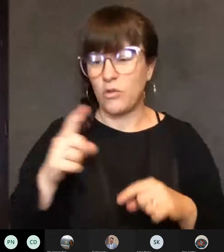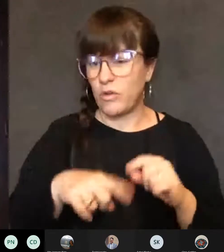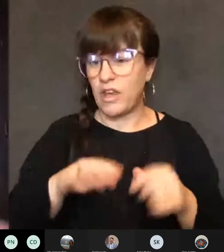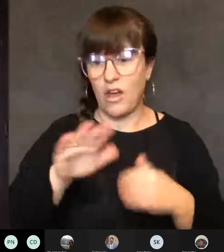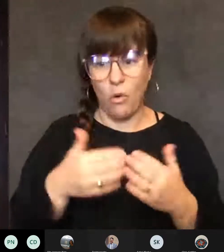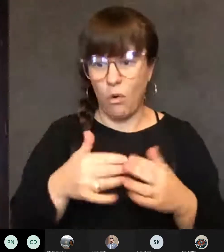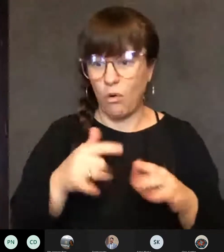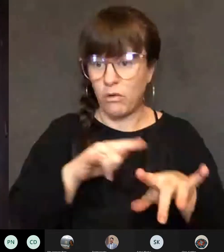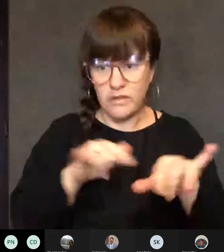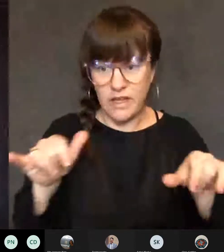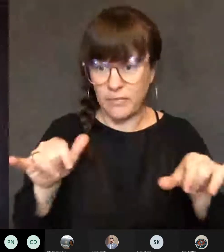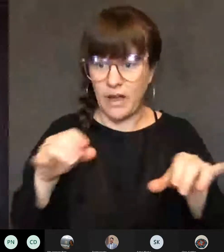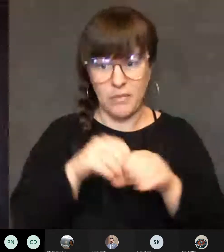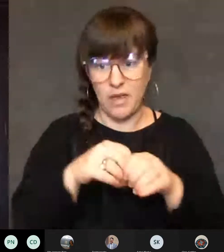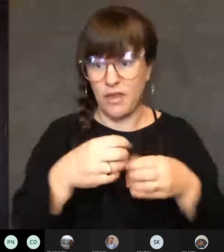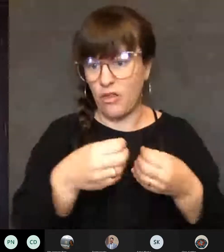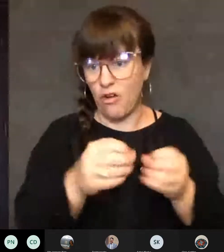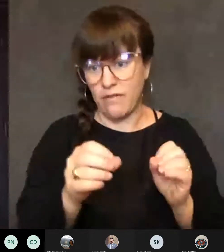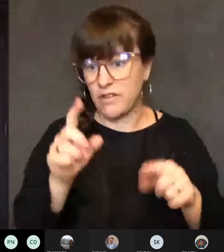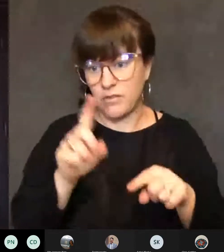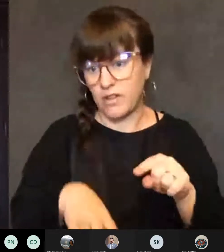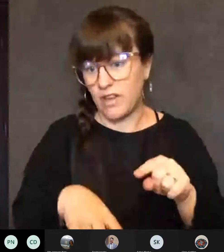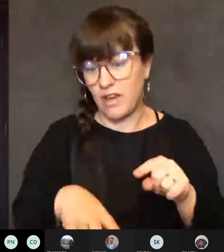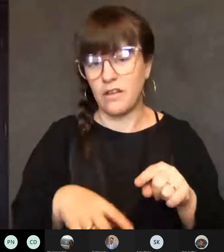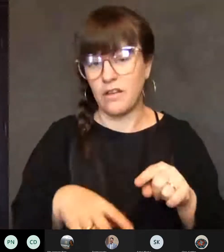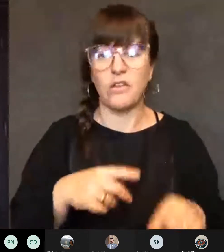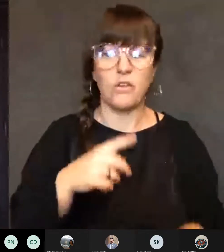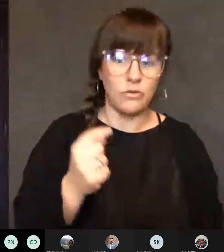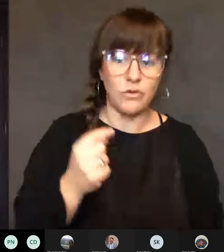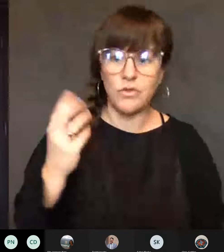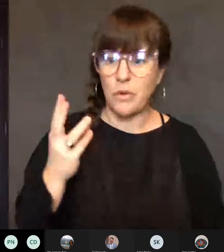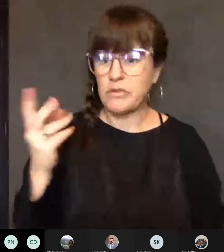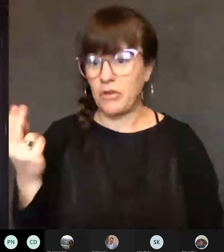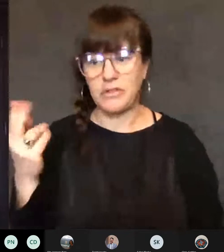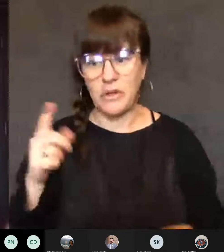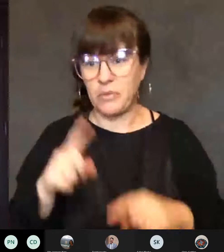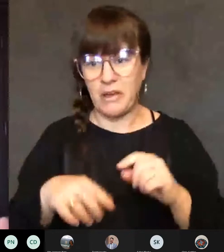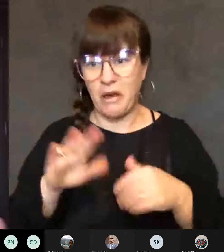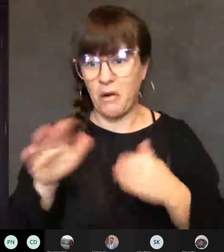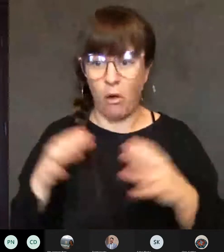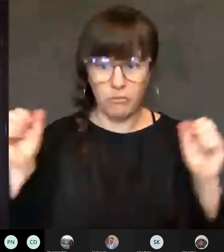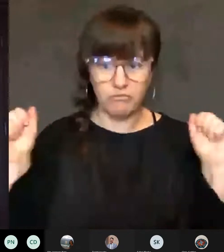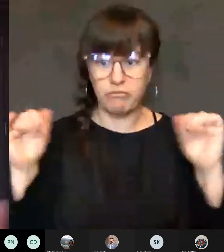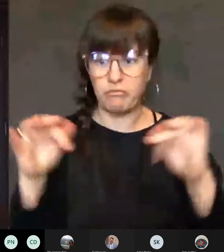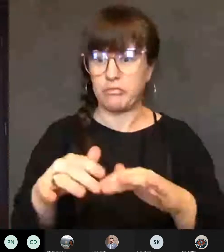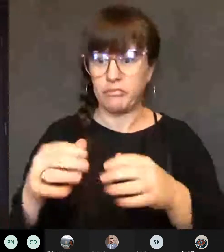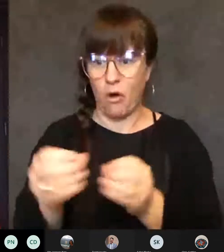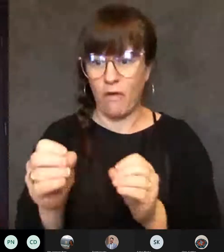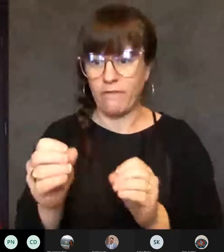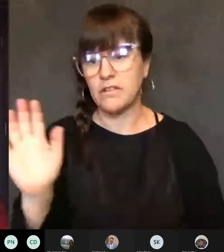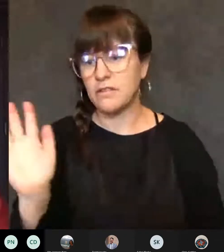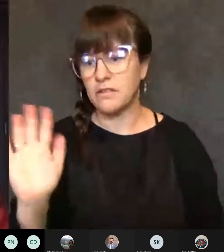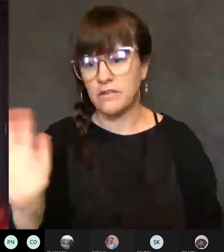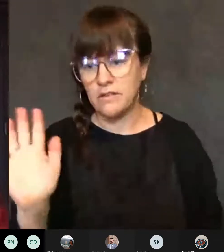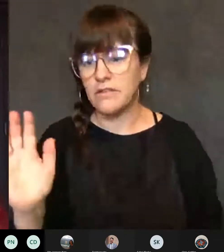same, it can't be that we're all there Tuesday, Wednesday, and Thursday or something like that. The point would be that we have to